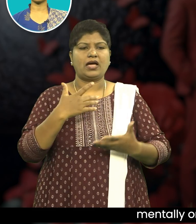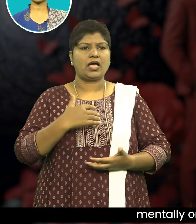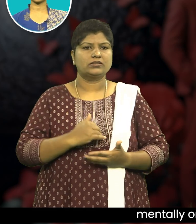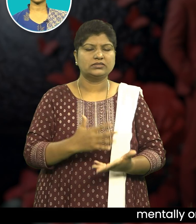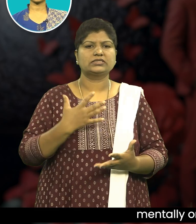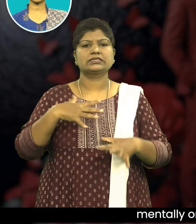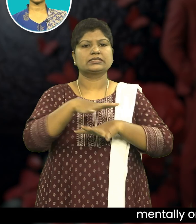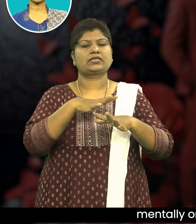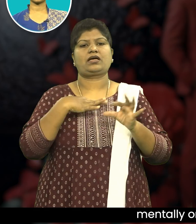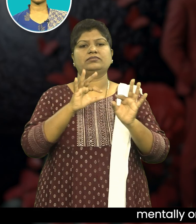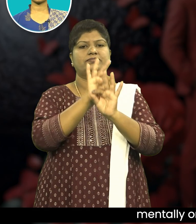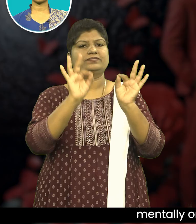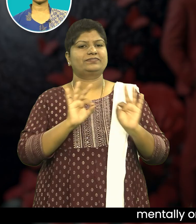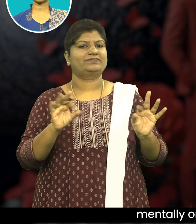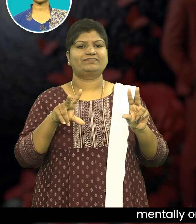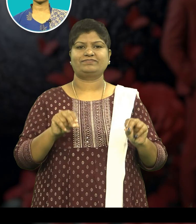motherhood.